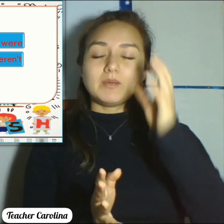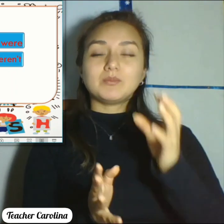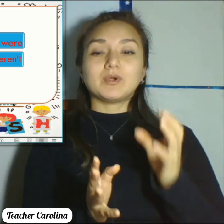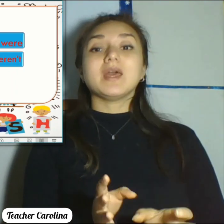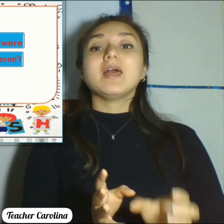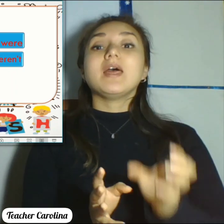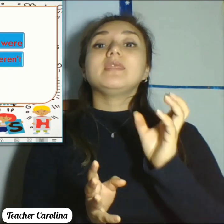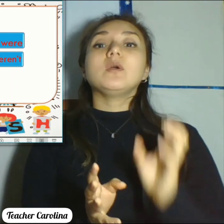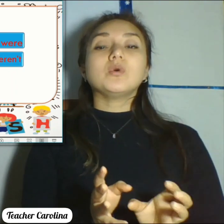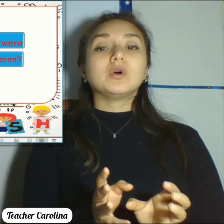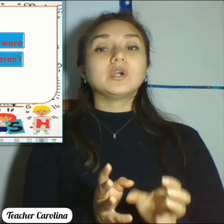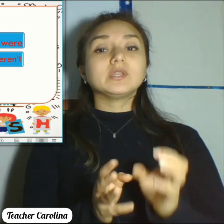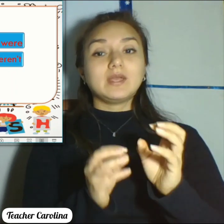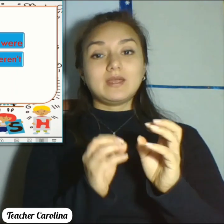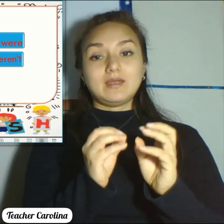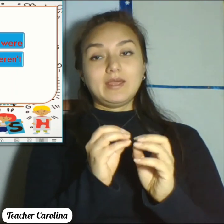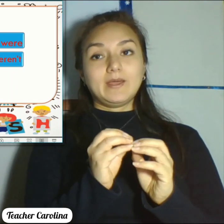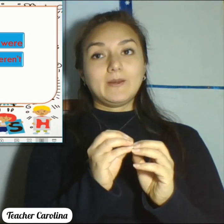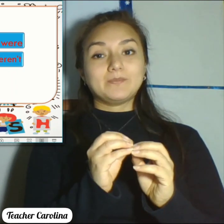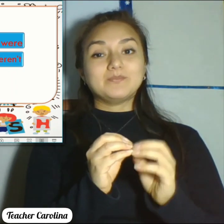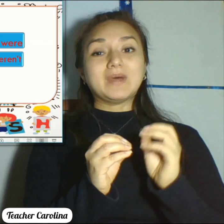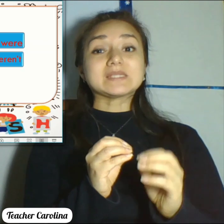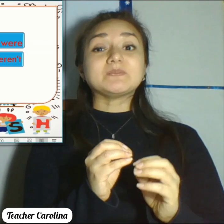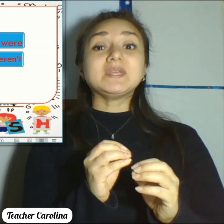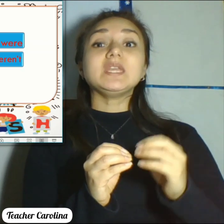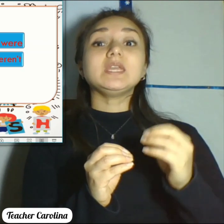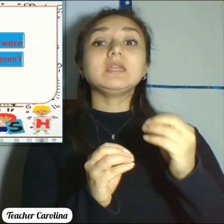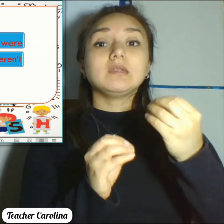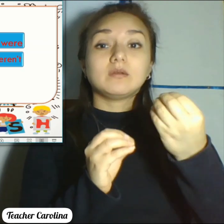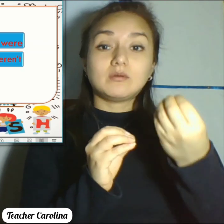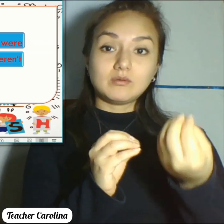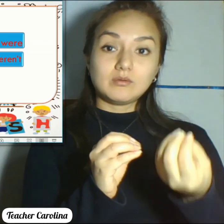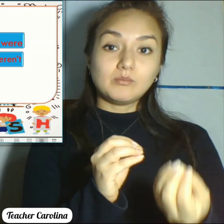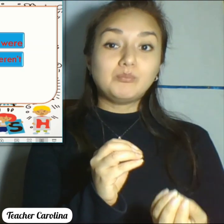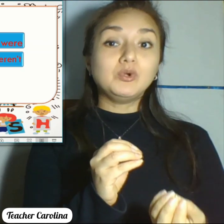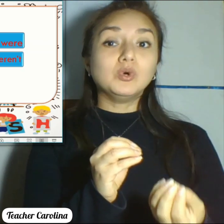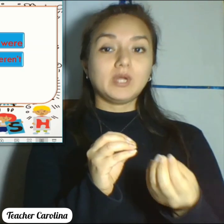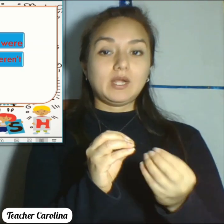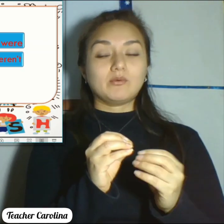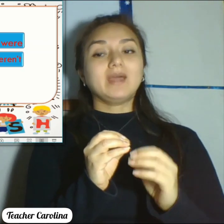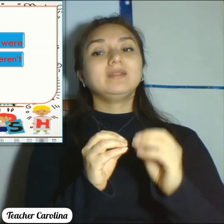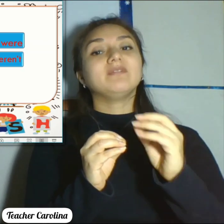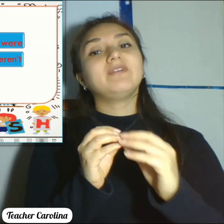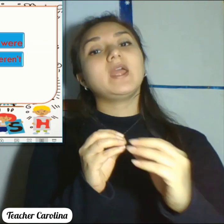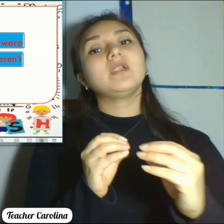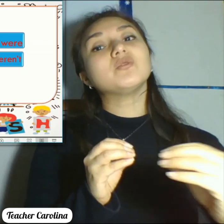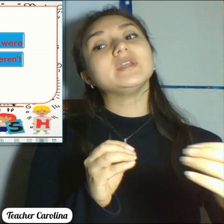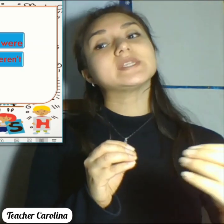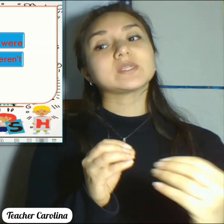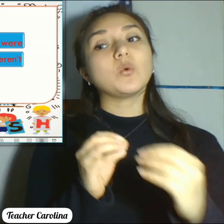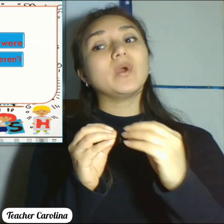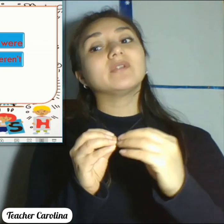Remember, the word must be in plural, right? Fairies. Were there